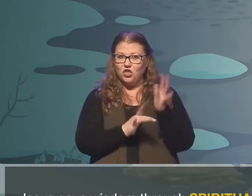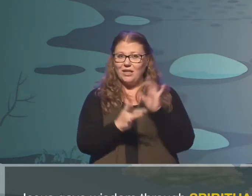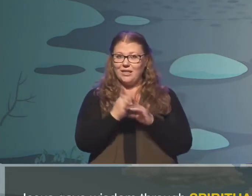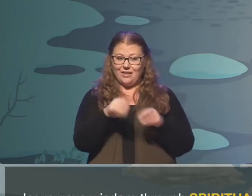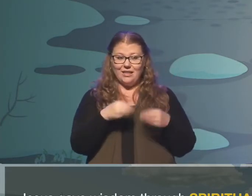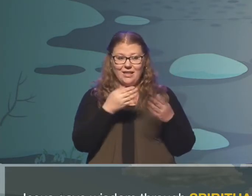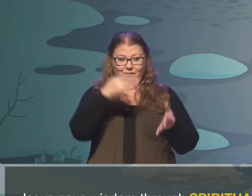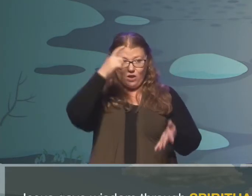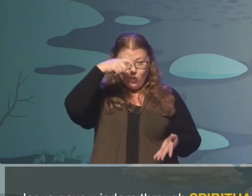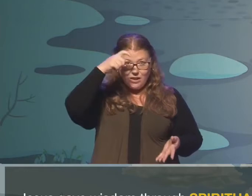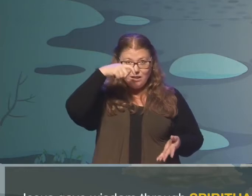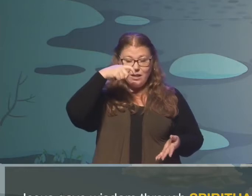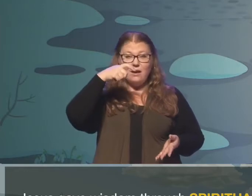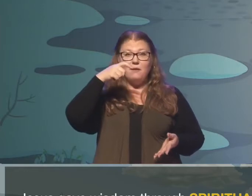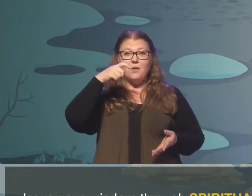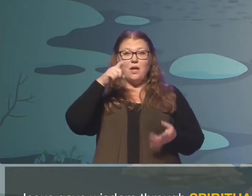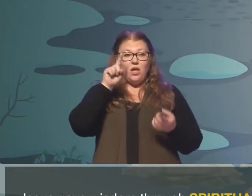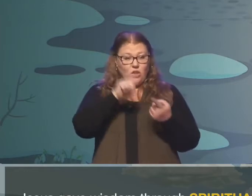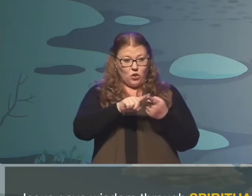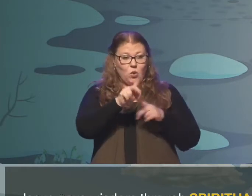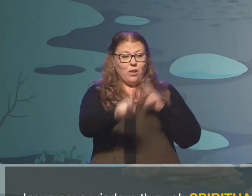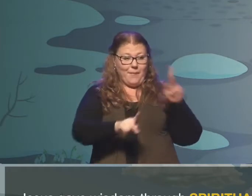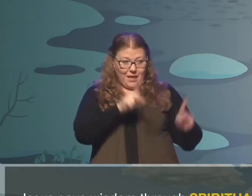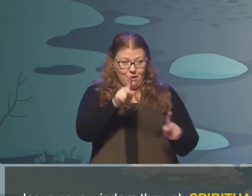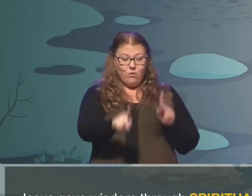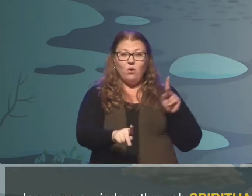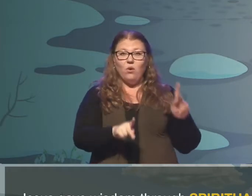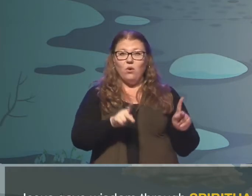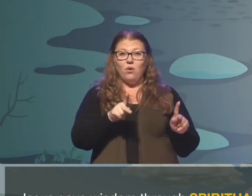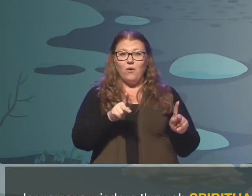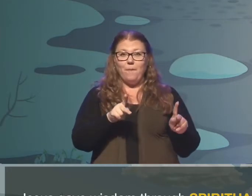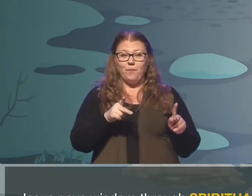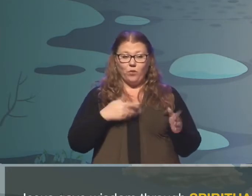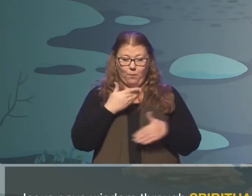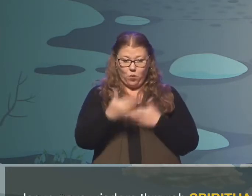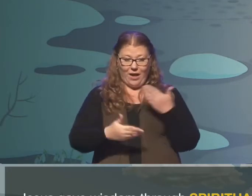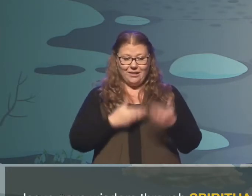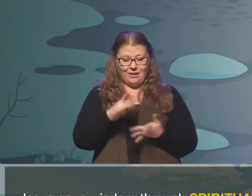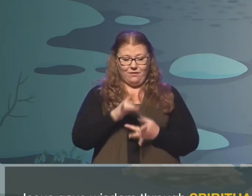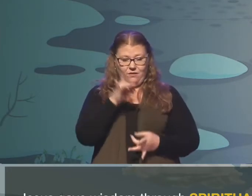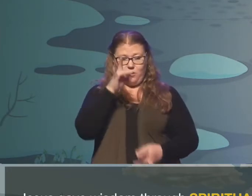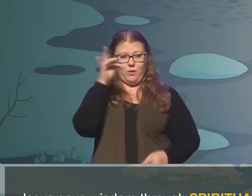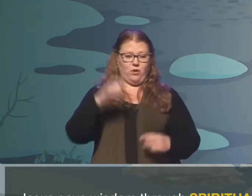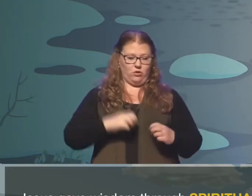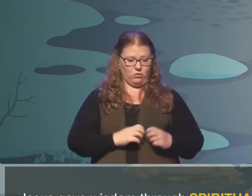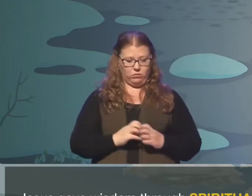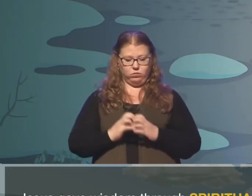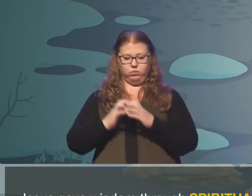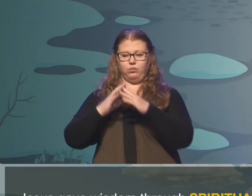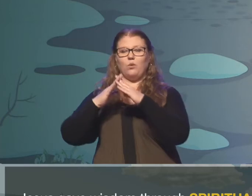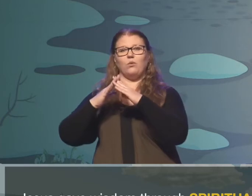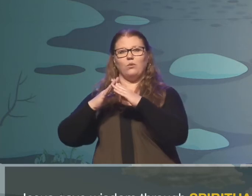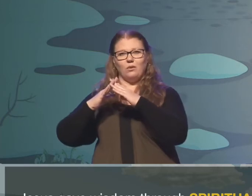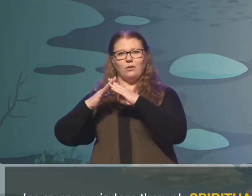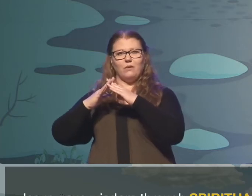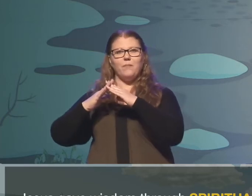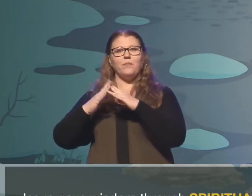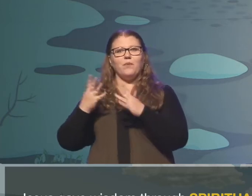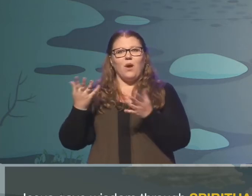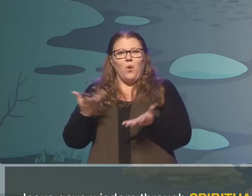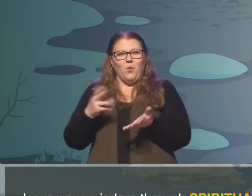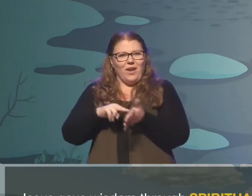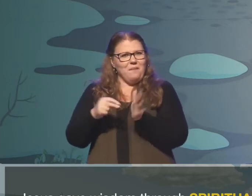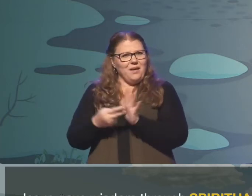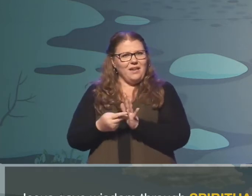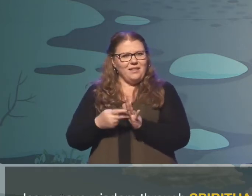is giving wisdom to the people through a process of spiritual reconstruction. And what this tells me is